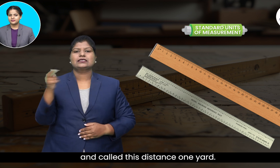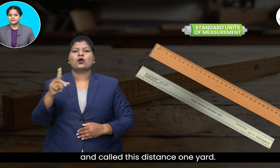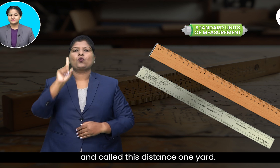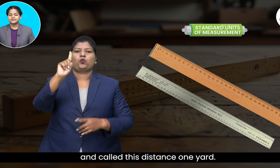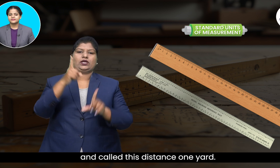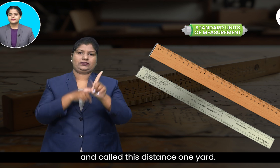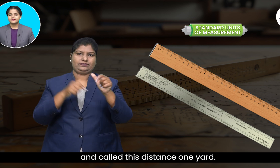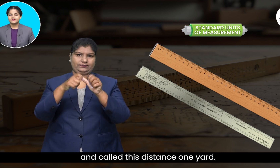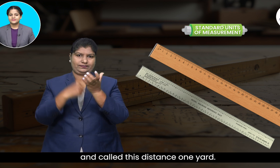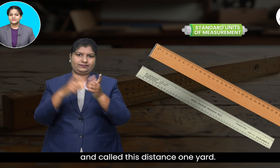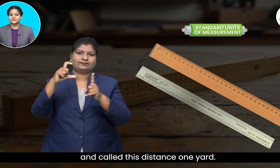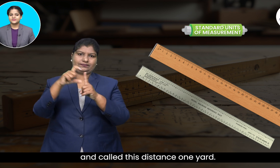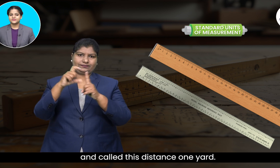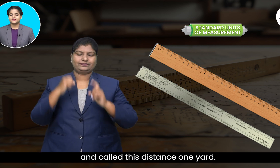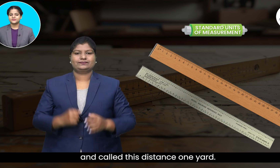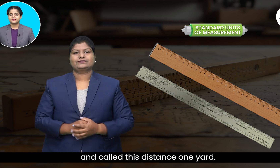yard.